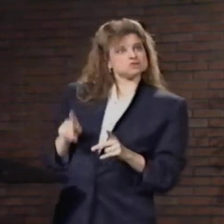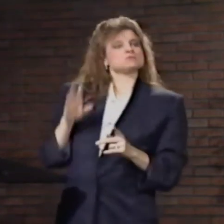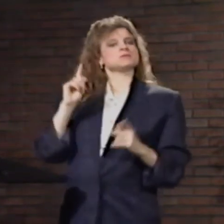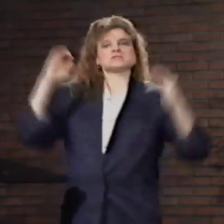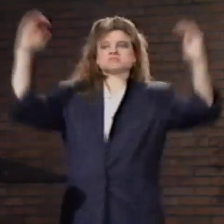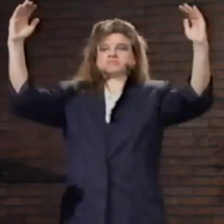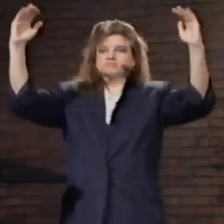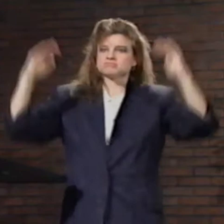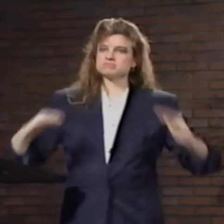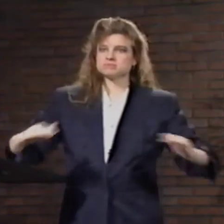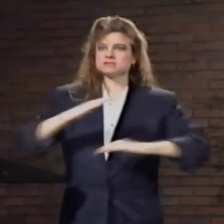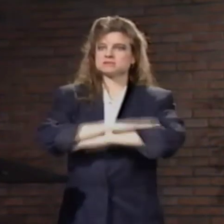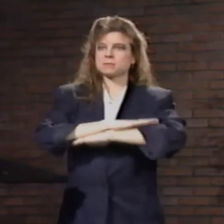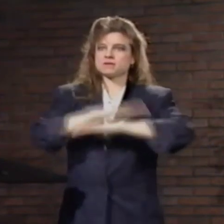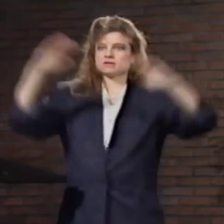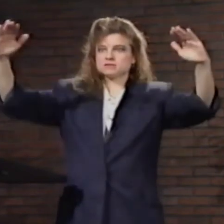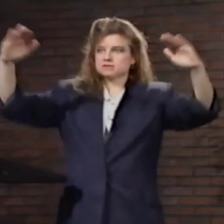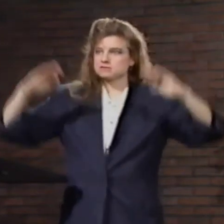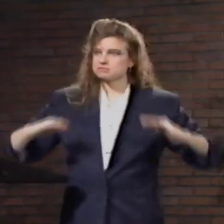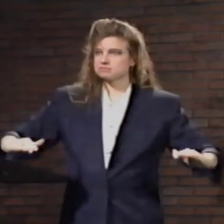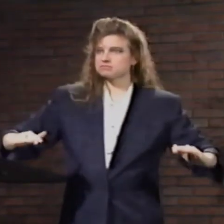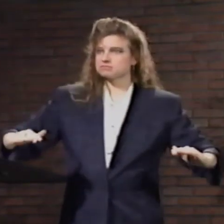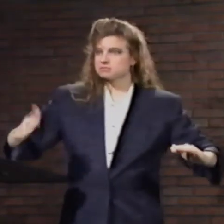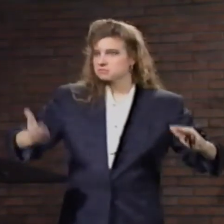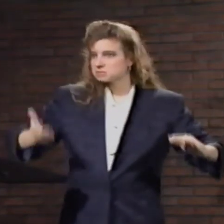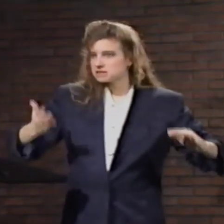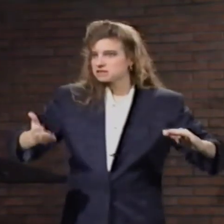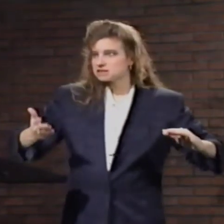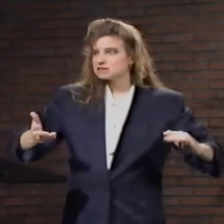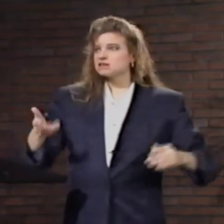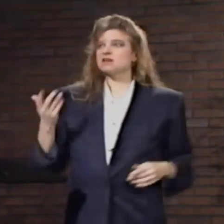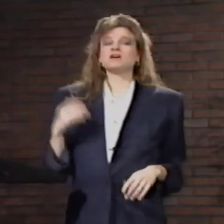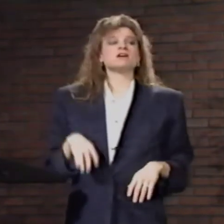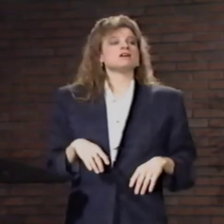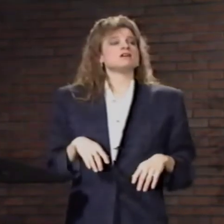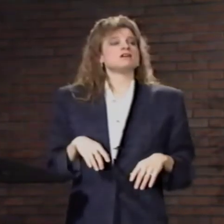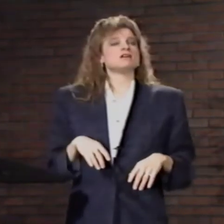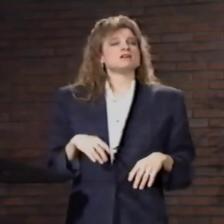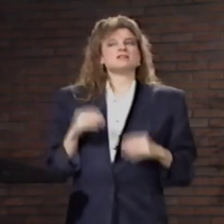So the accommodation in that situation would be lowering the desk to a good height for them.